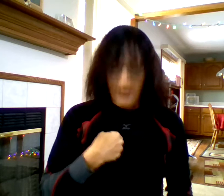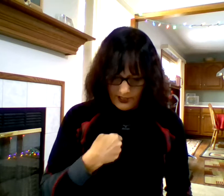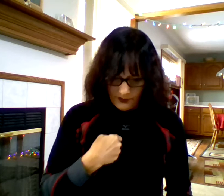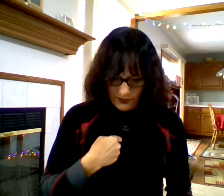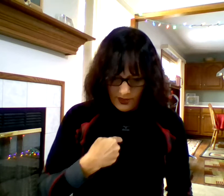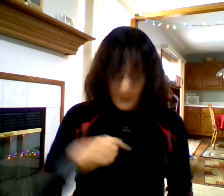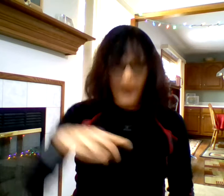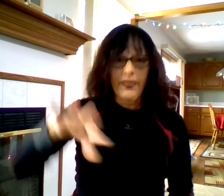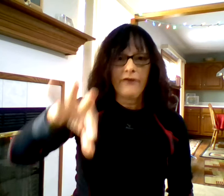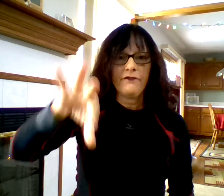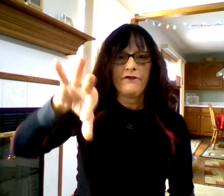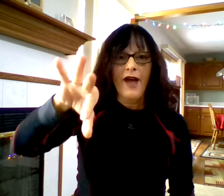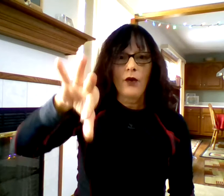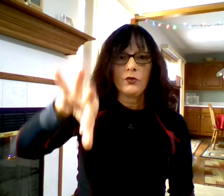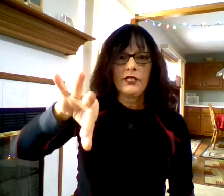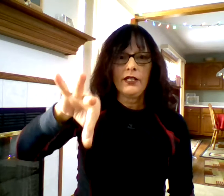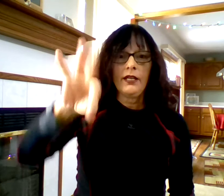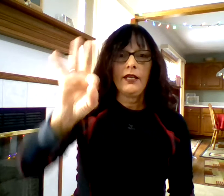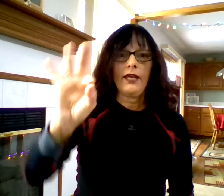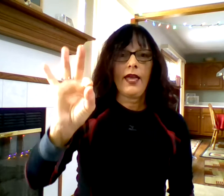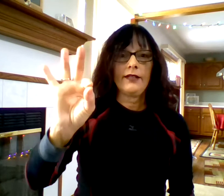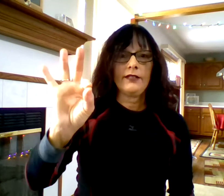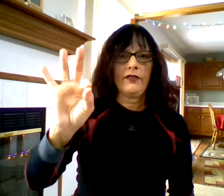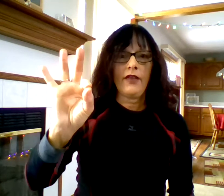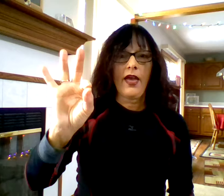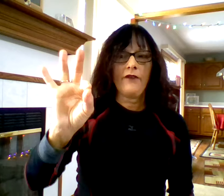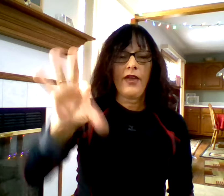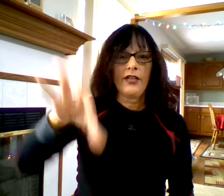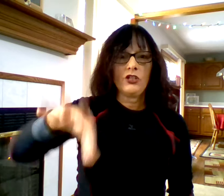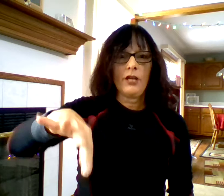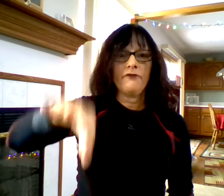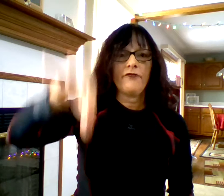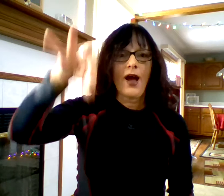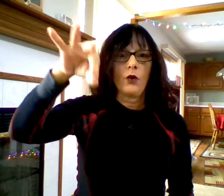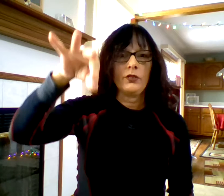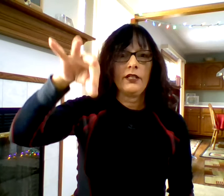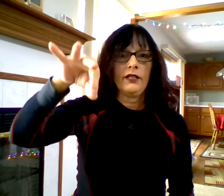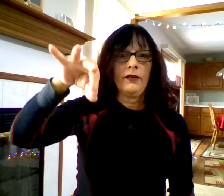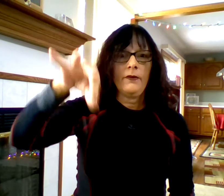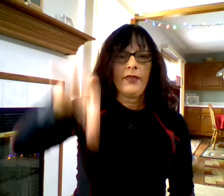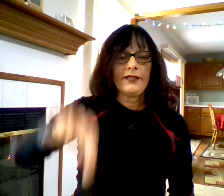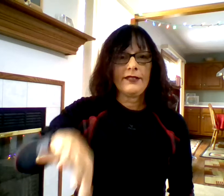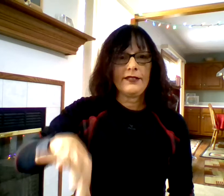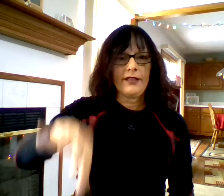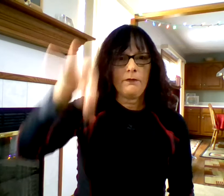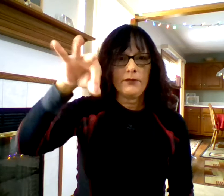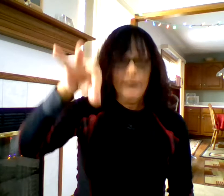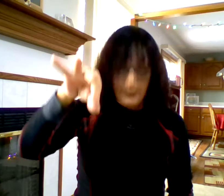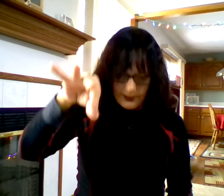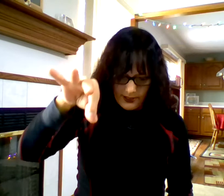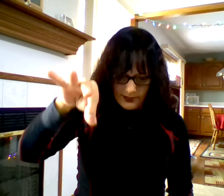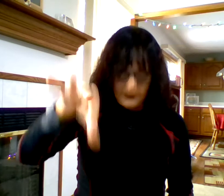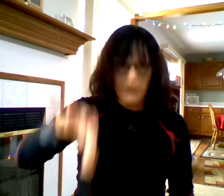I, and then found ends in the F hand shape, found. That's the same sign as